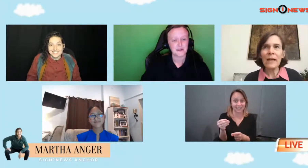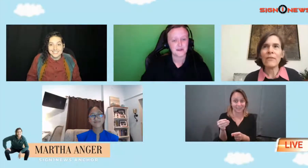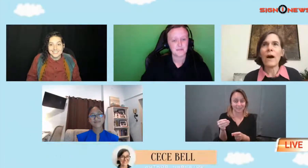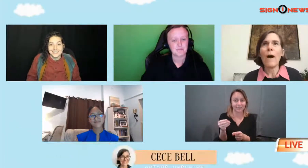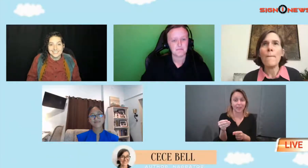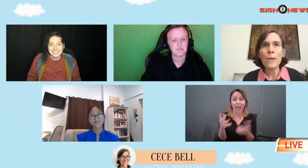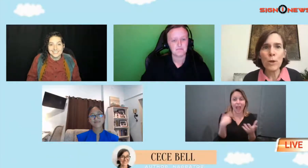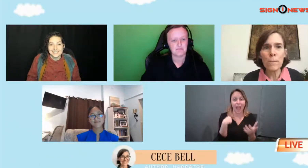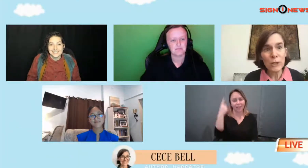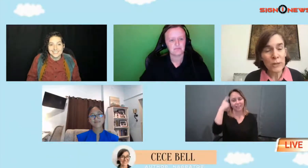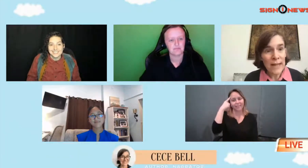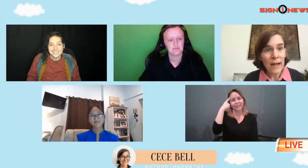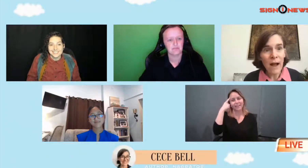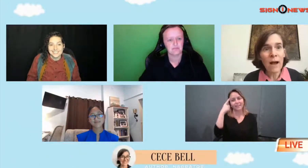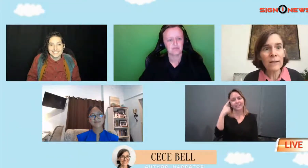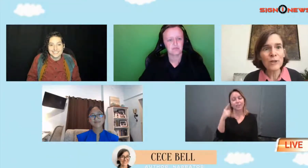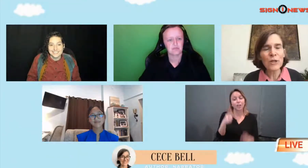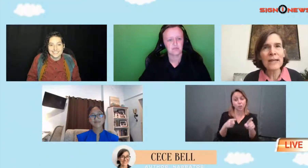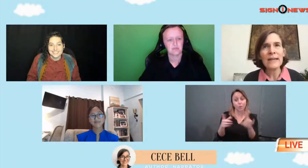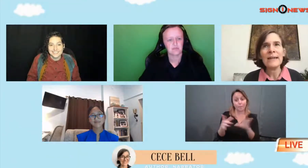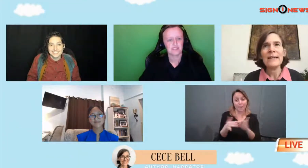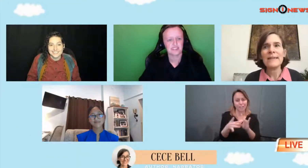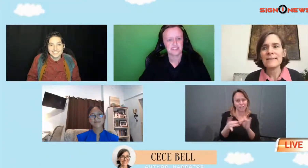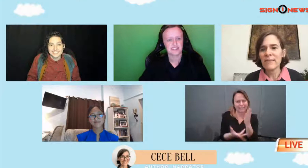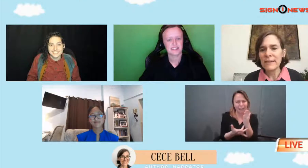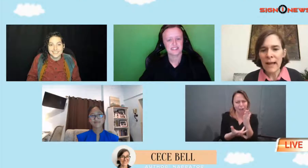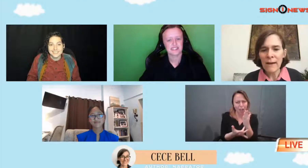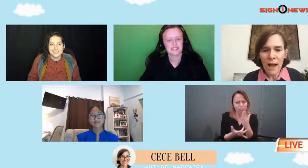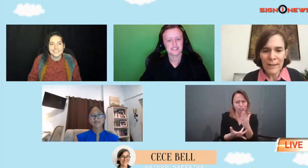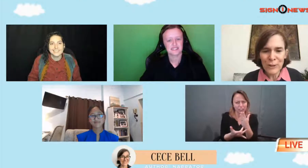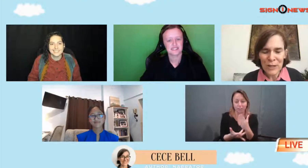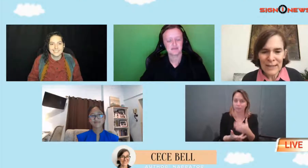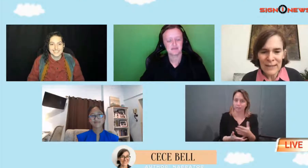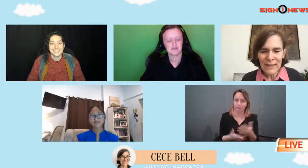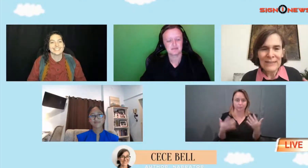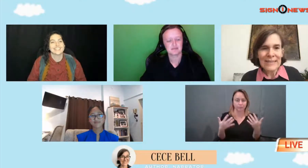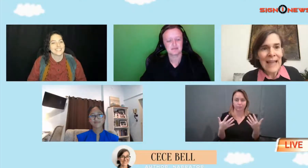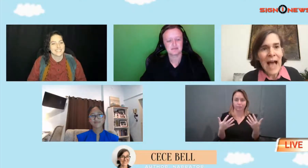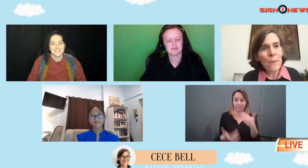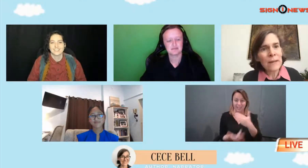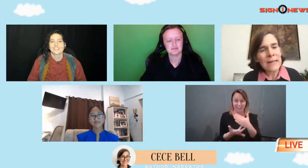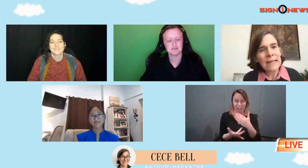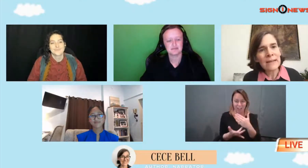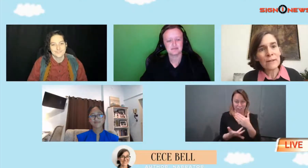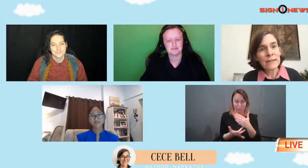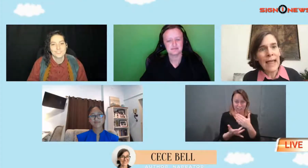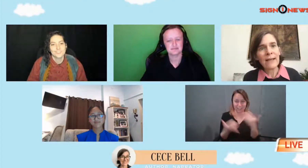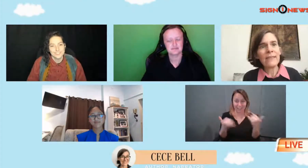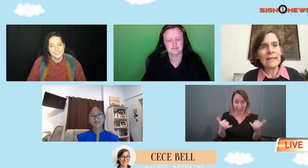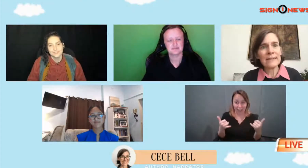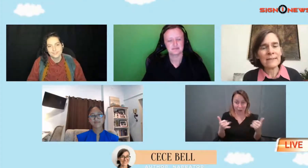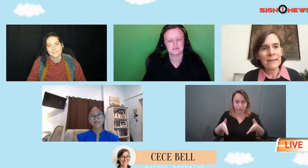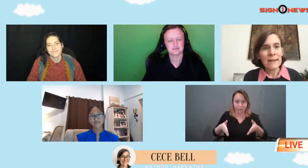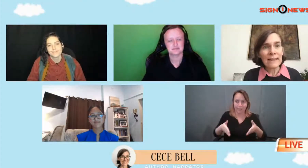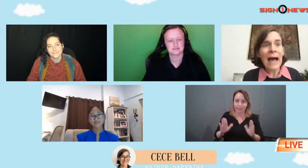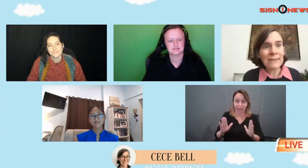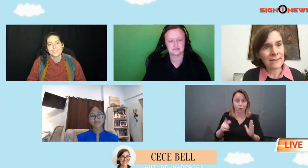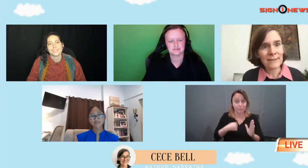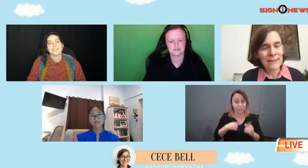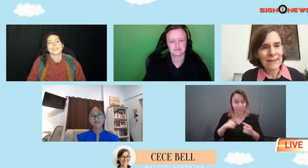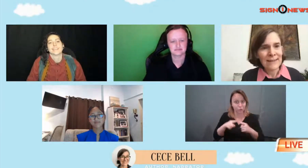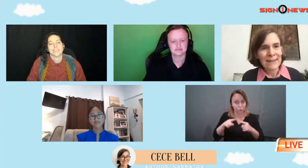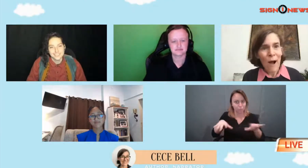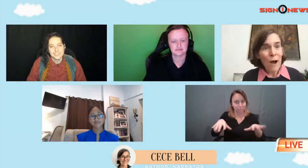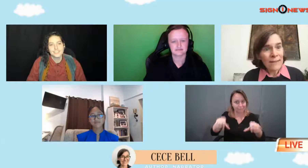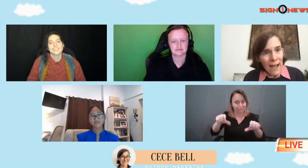I think you mentioned technology. It's the technology that's allowing me to take these